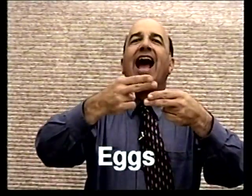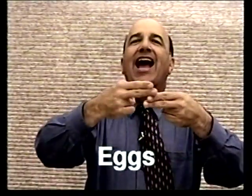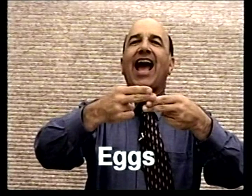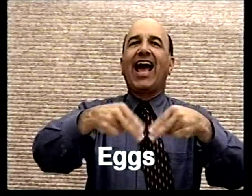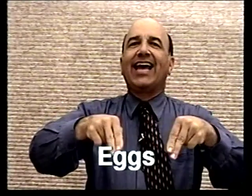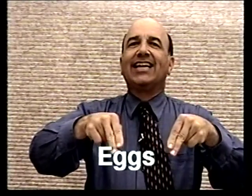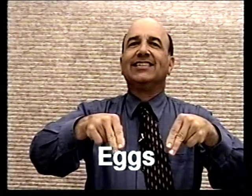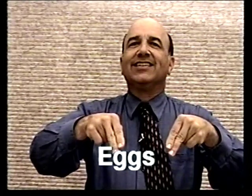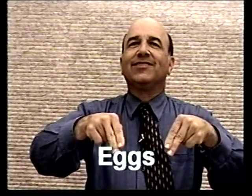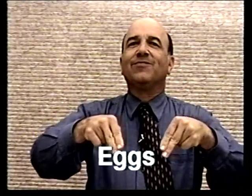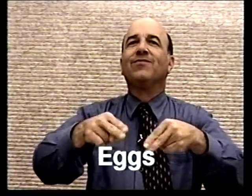egg,